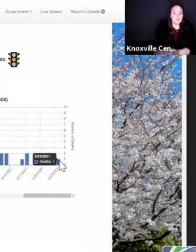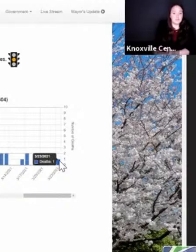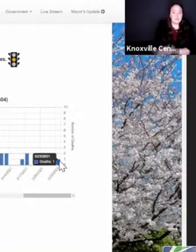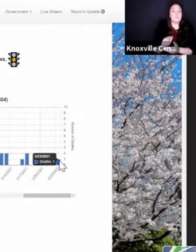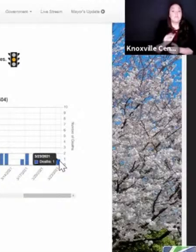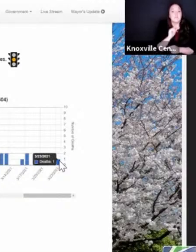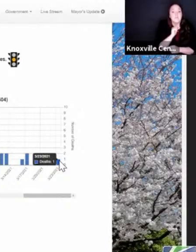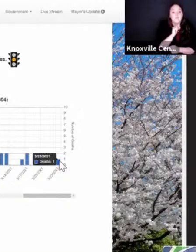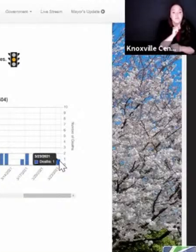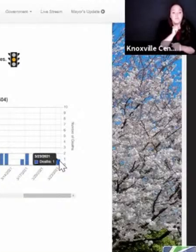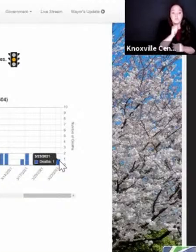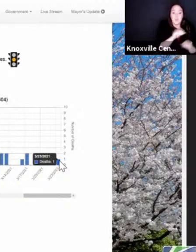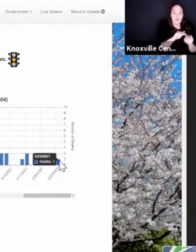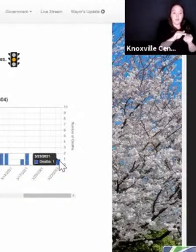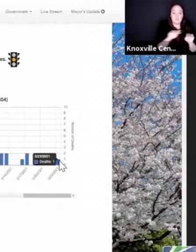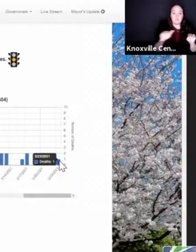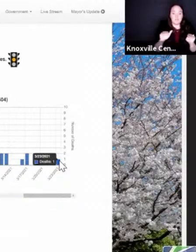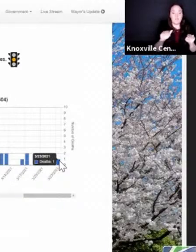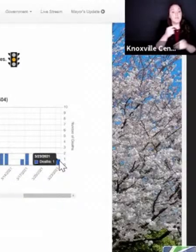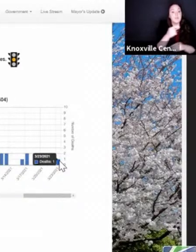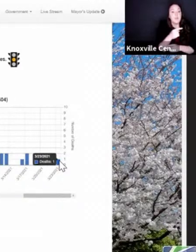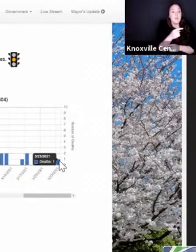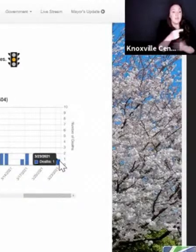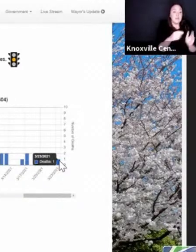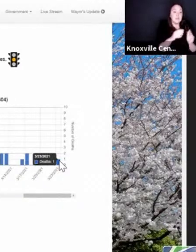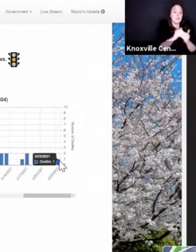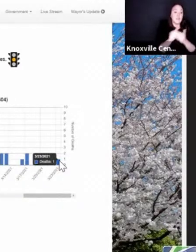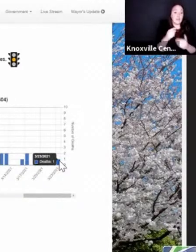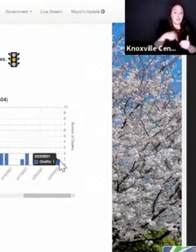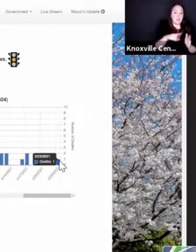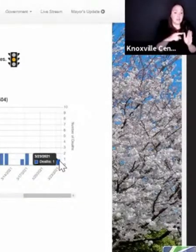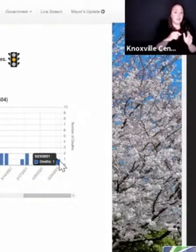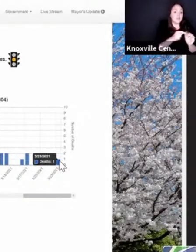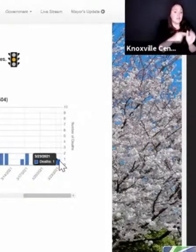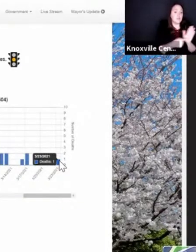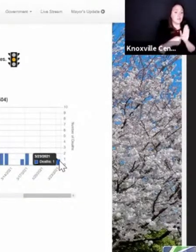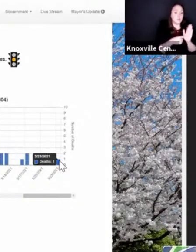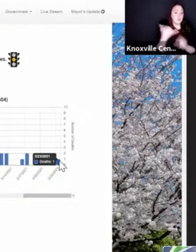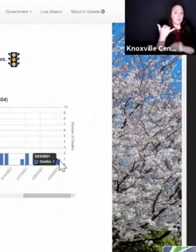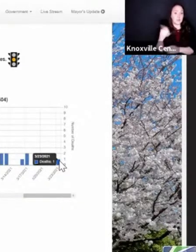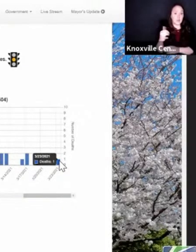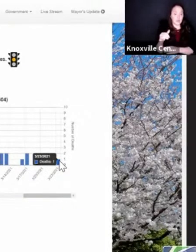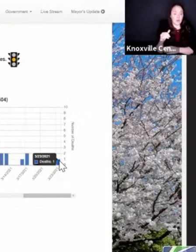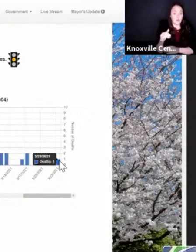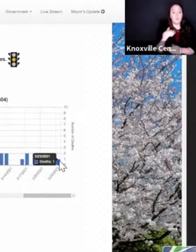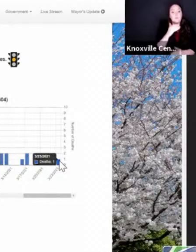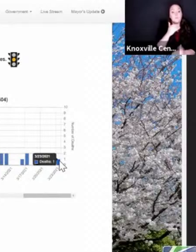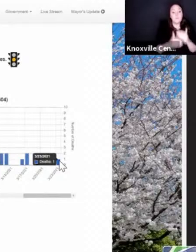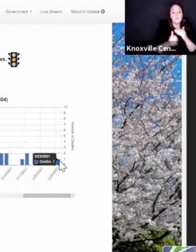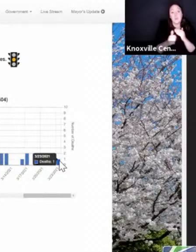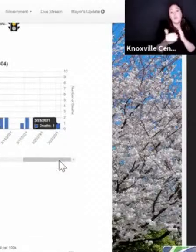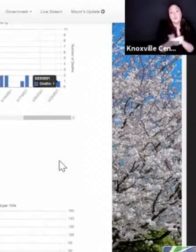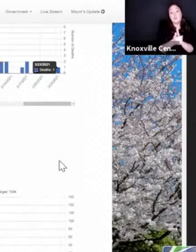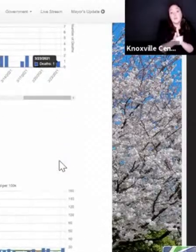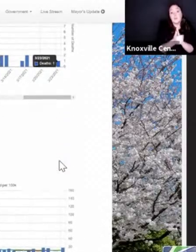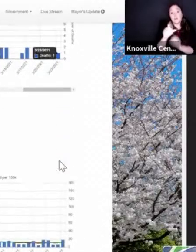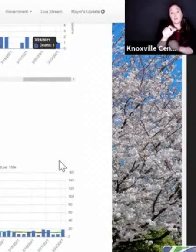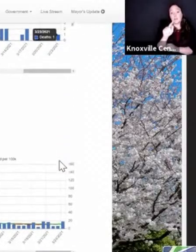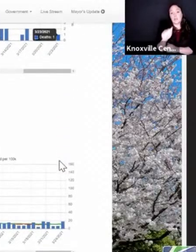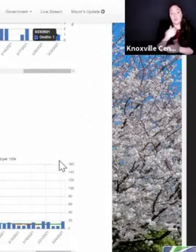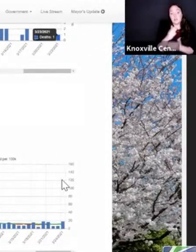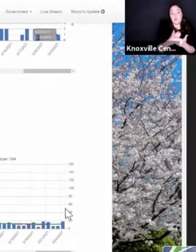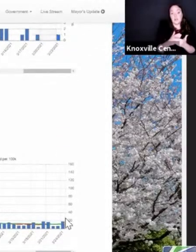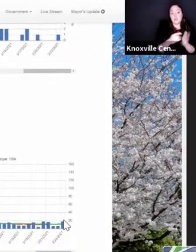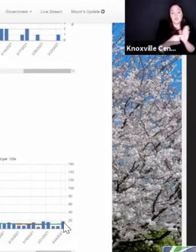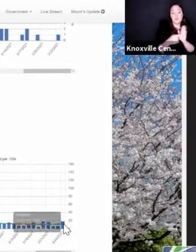The information available at this time leads us to represent this benchmark as yellow. Under our supplemental data section, the first chart shows